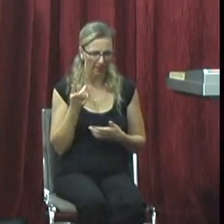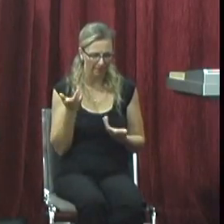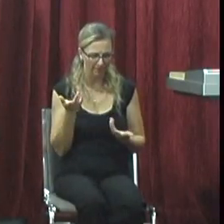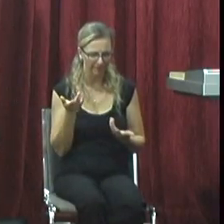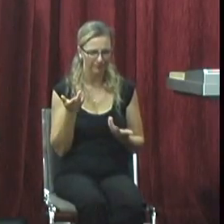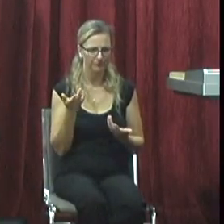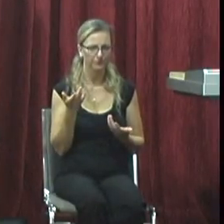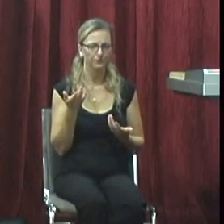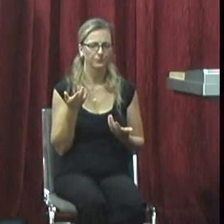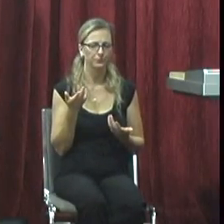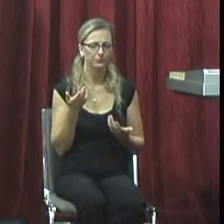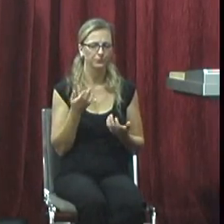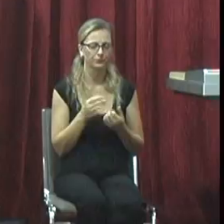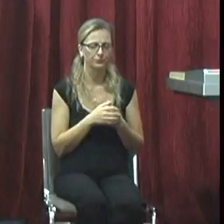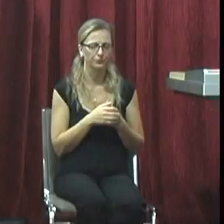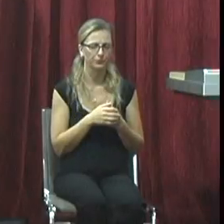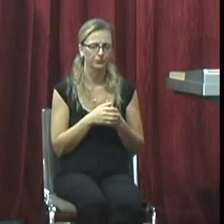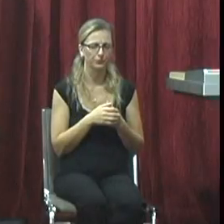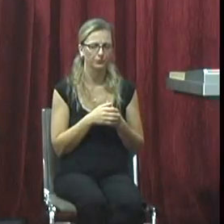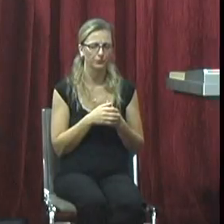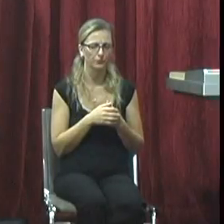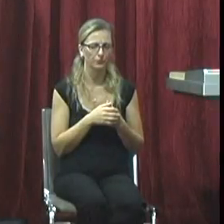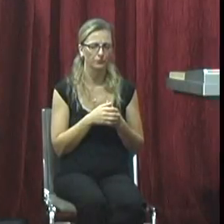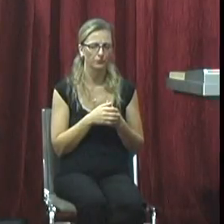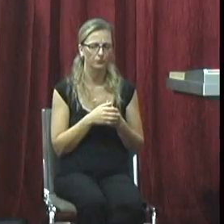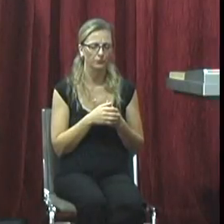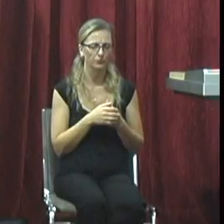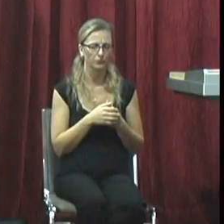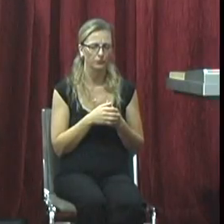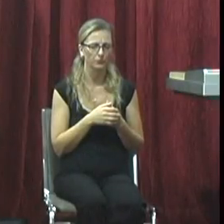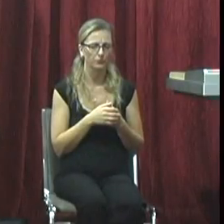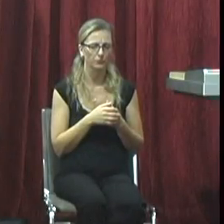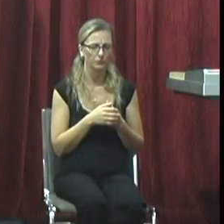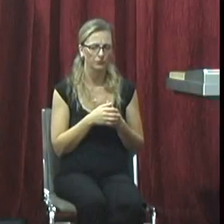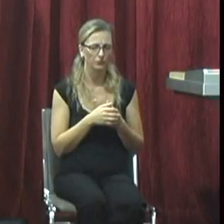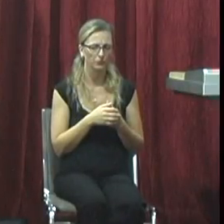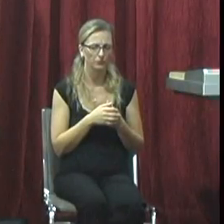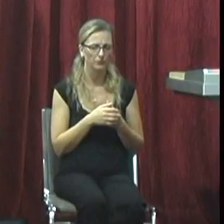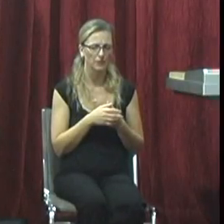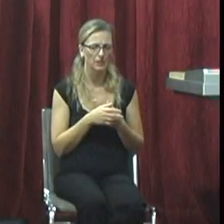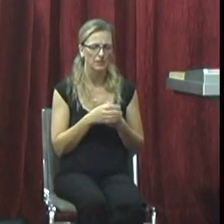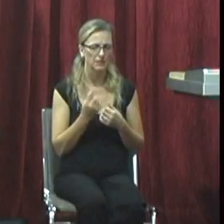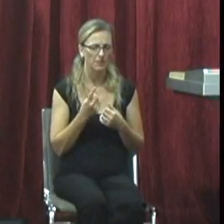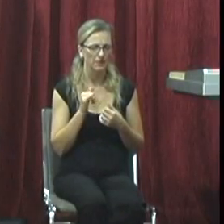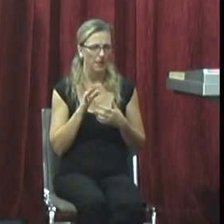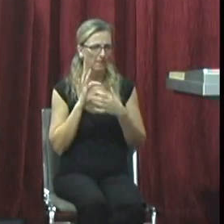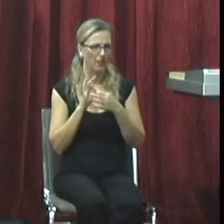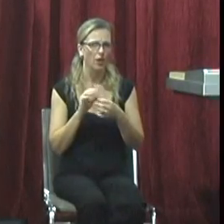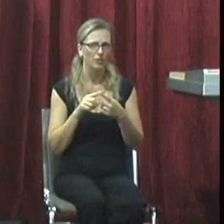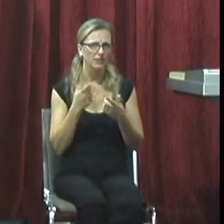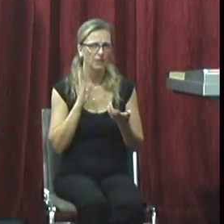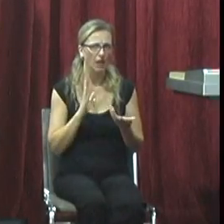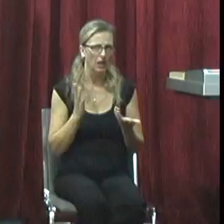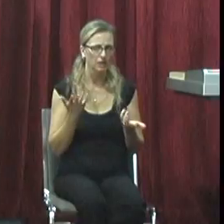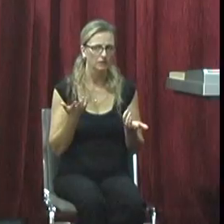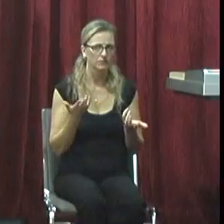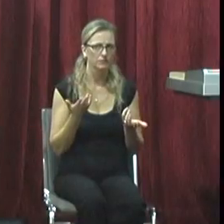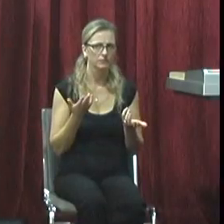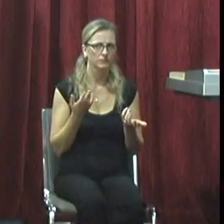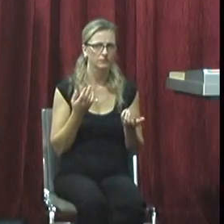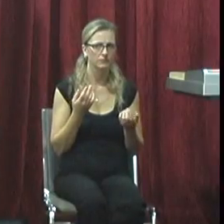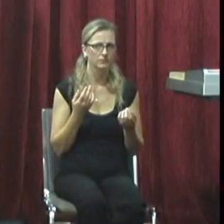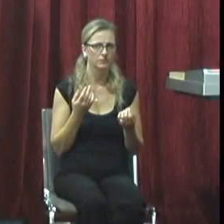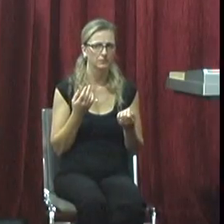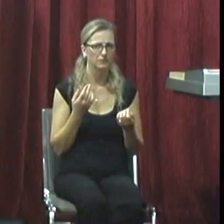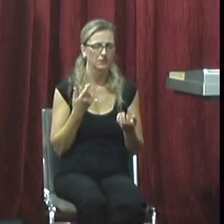departing from us, our families and our congregations being defeated by our enemies. So you might be thinking, well,